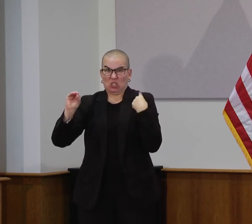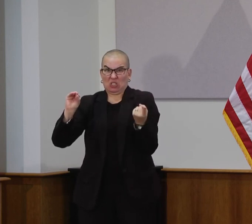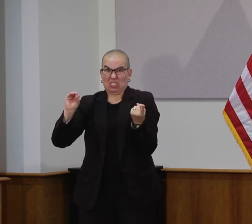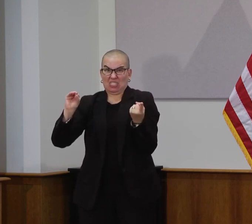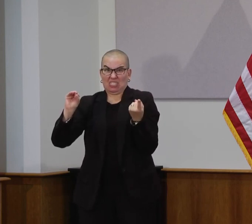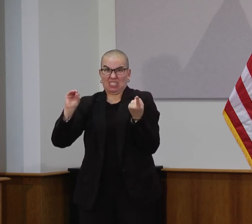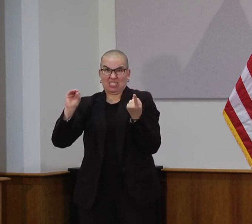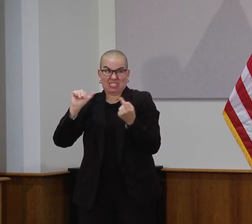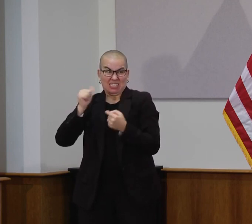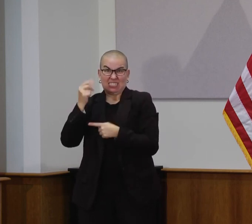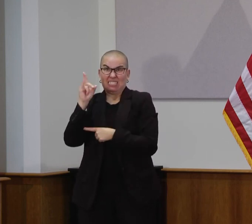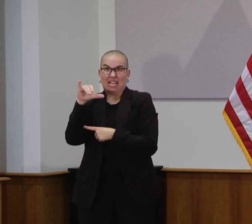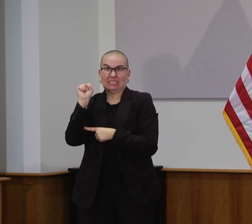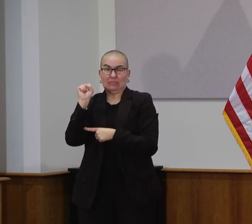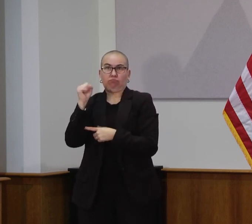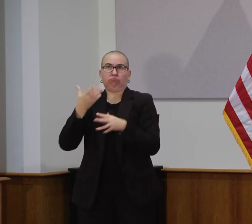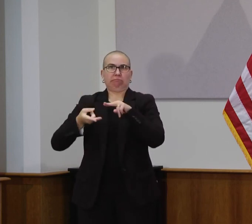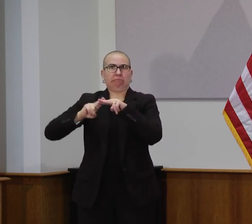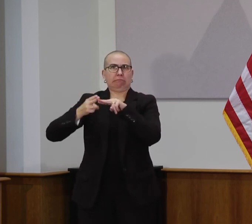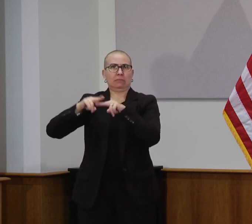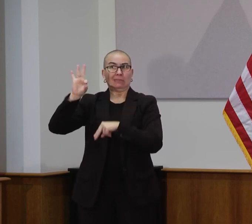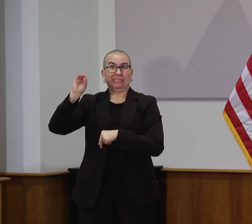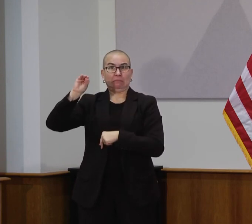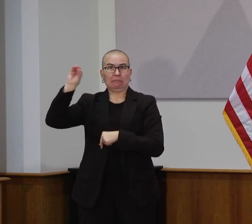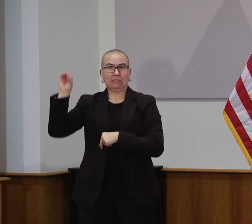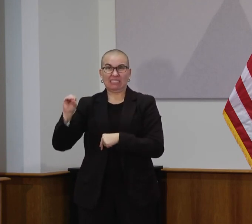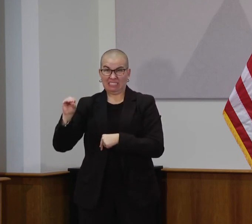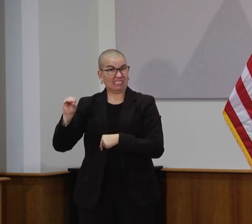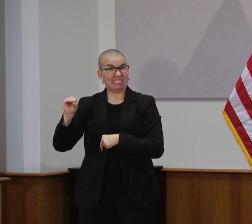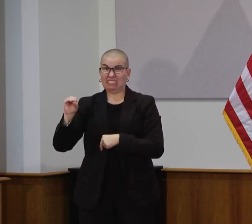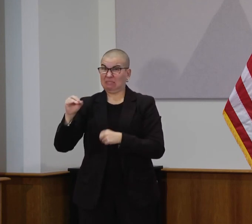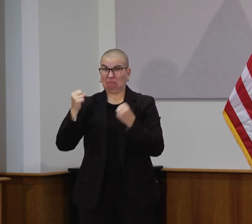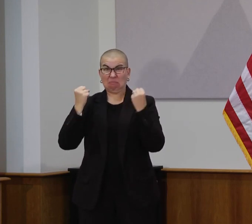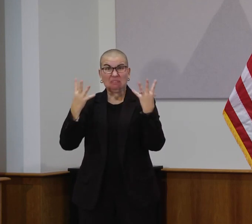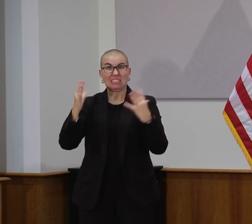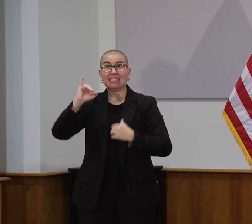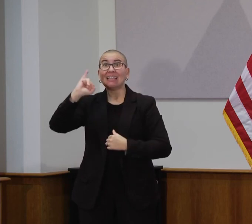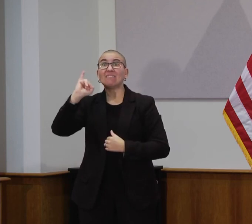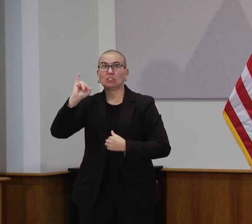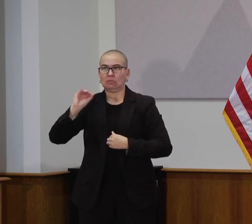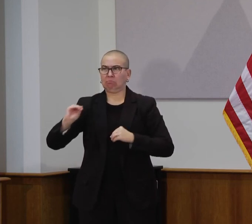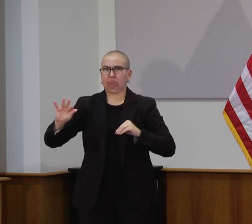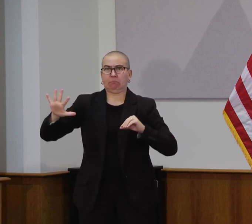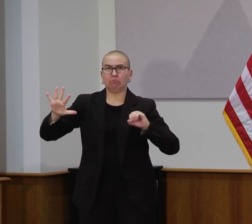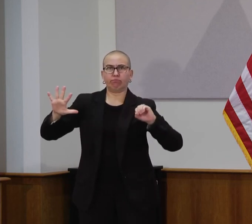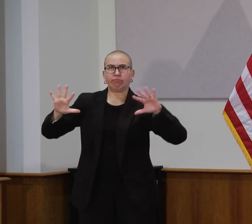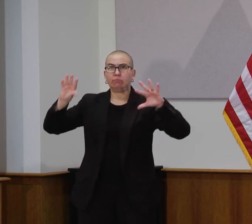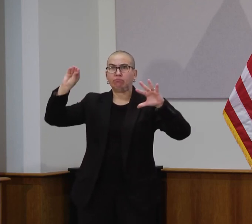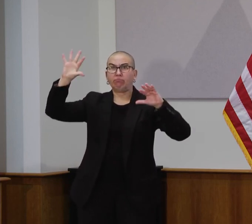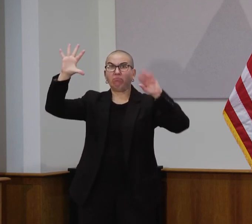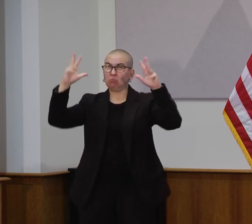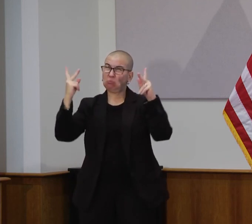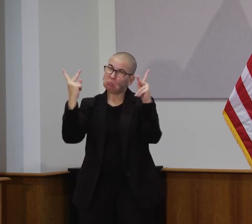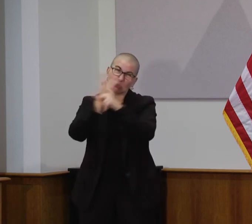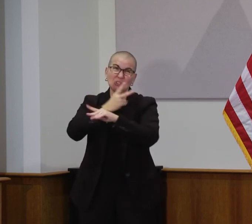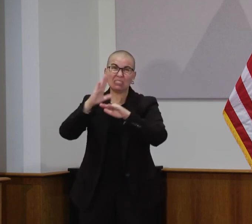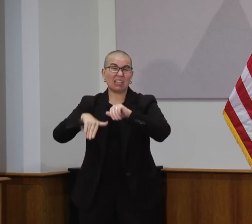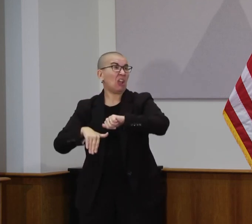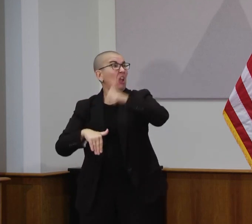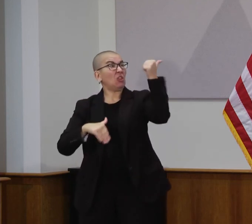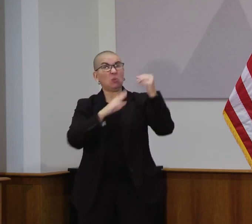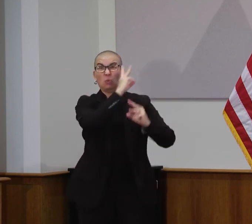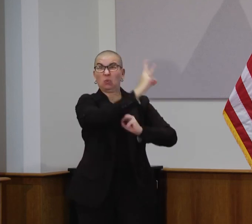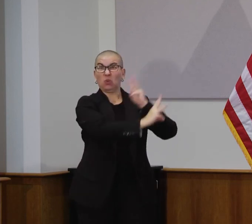Midwest. And in many places, the infection rates are higher here than any place in the world. All of those things have a